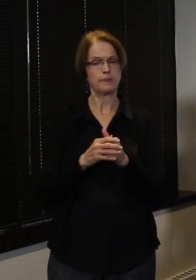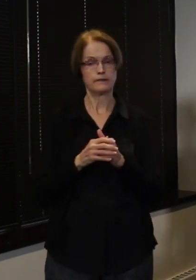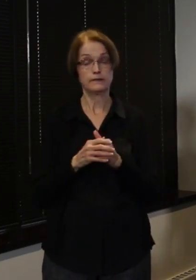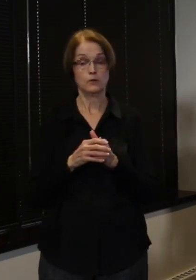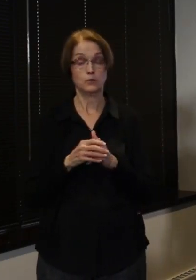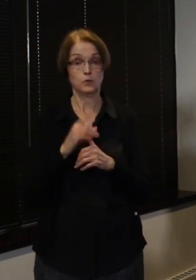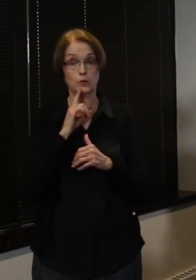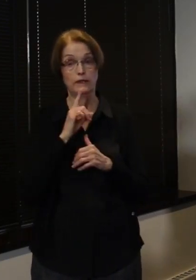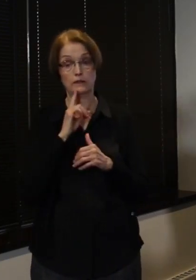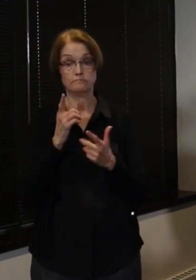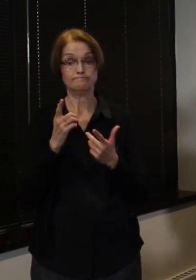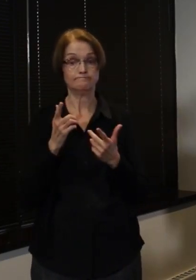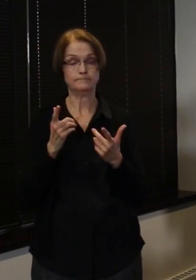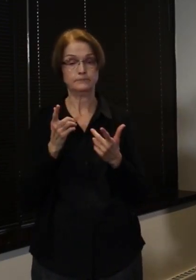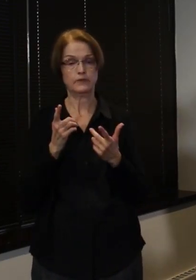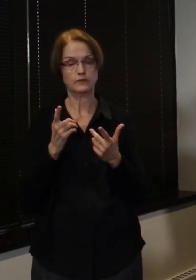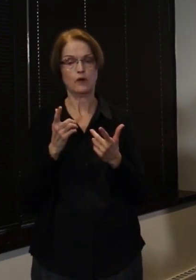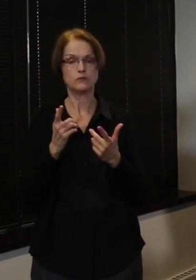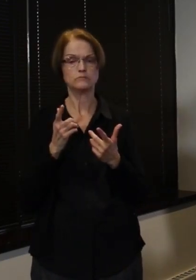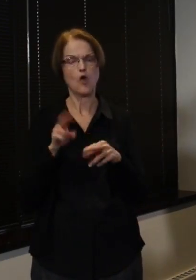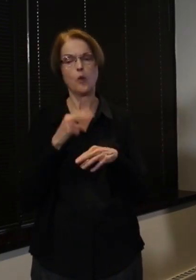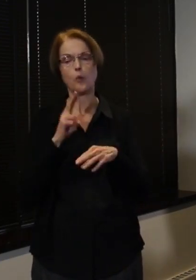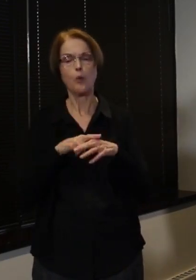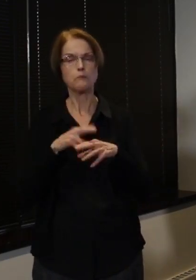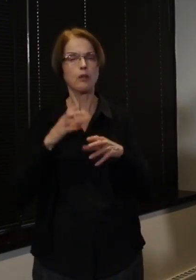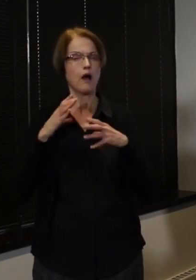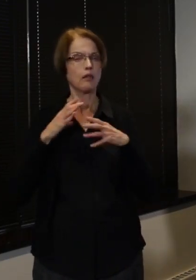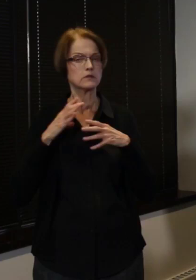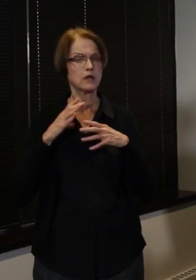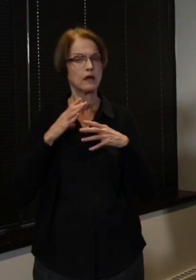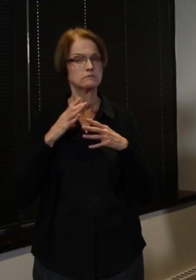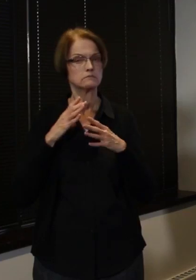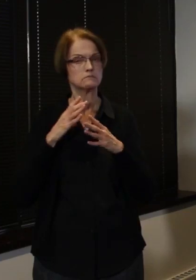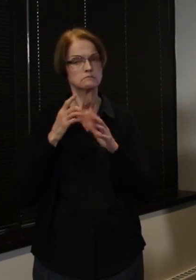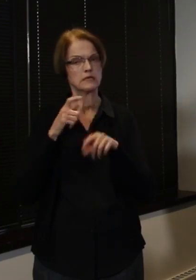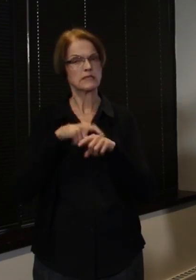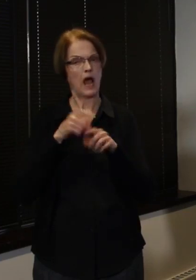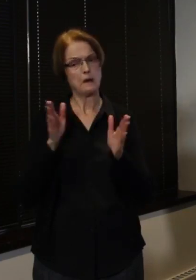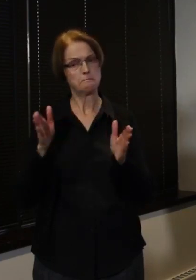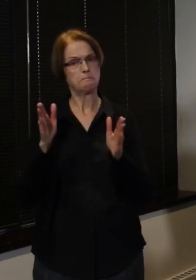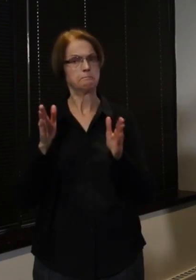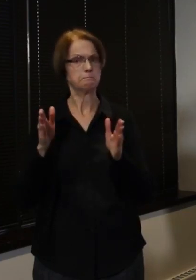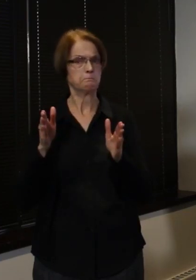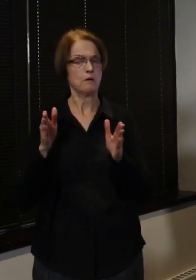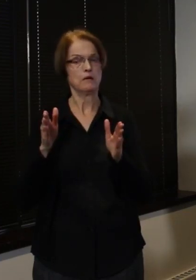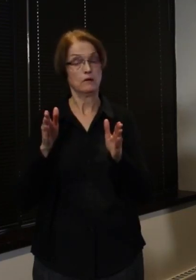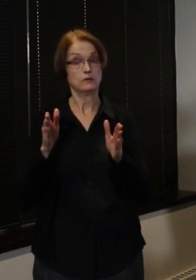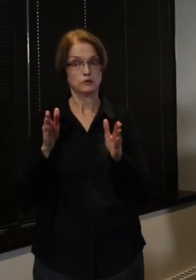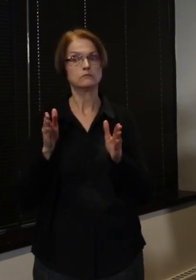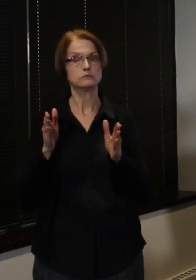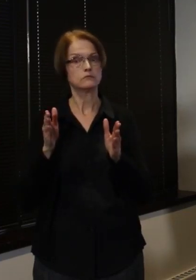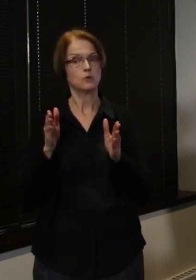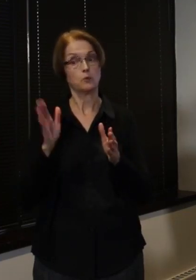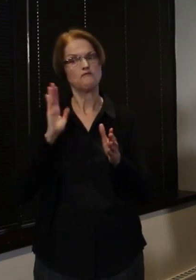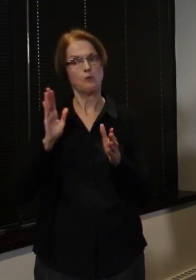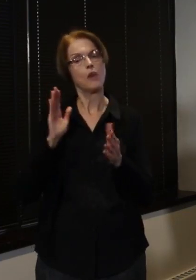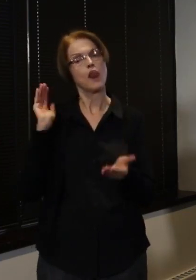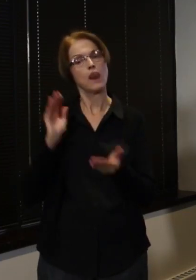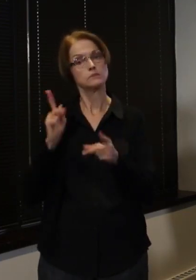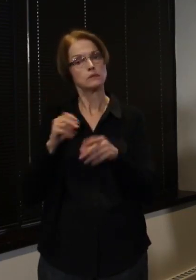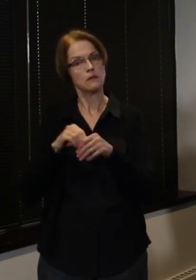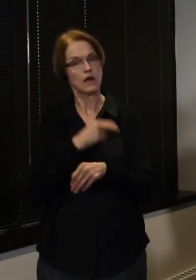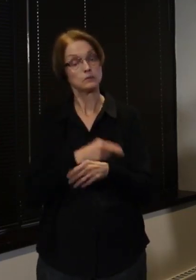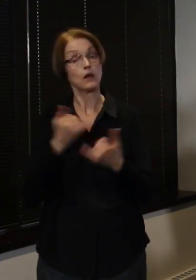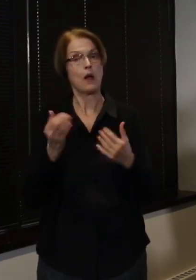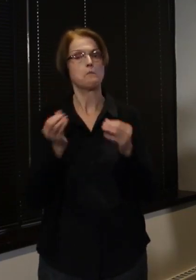is higher than it would be in a quote-unquote normal season. So that is true. As far